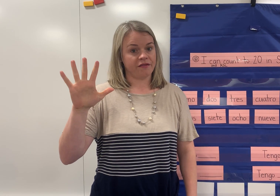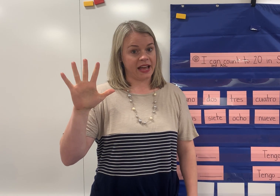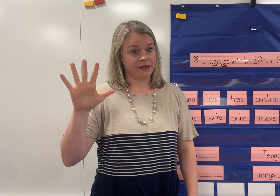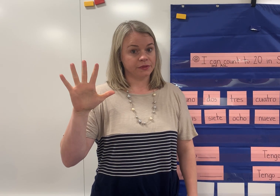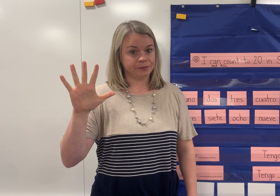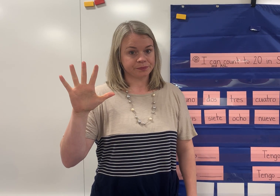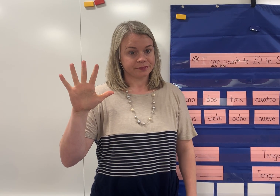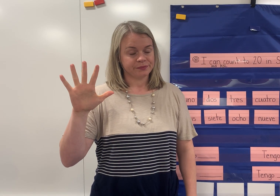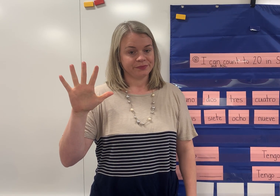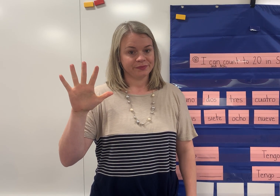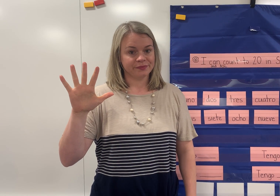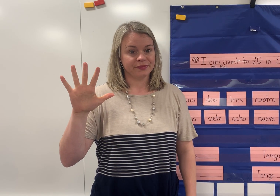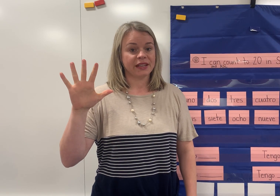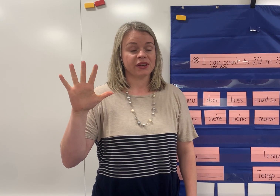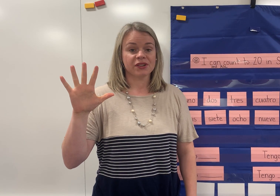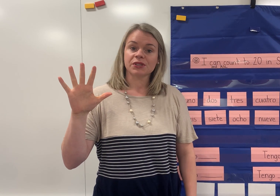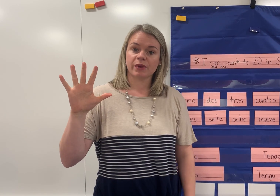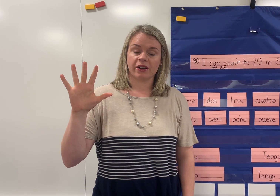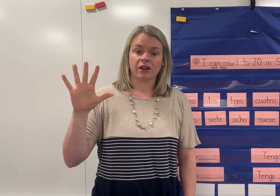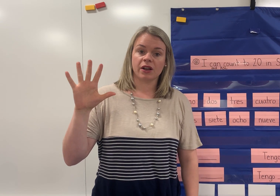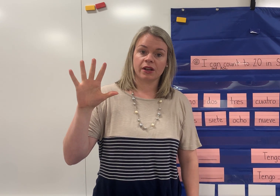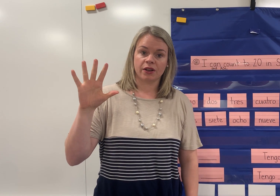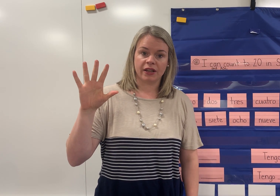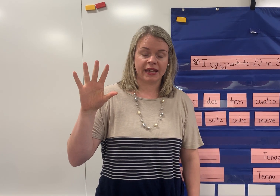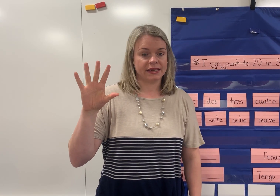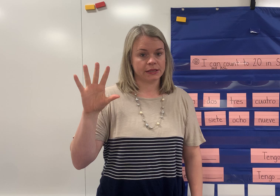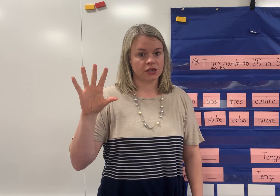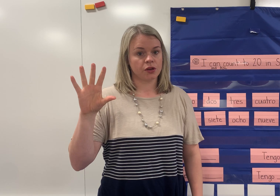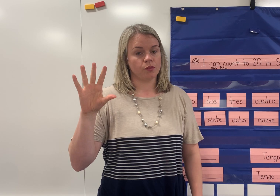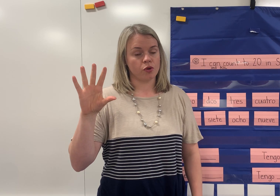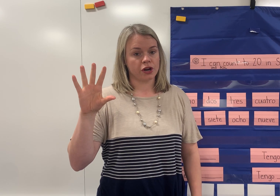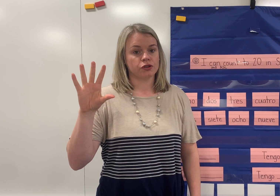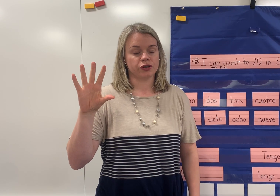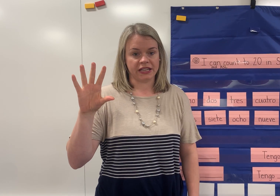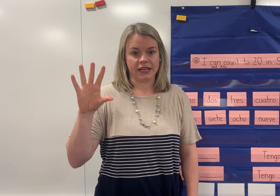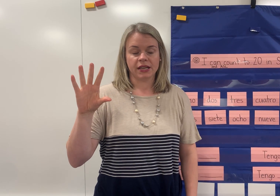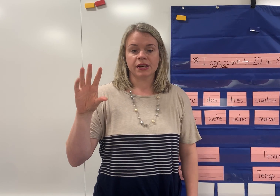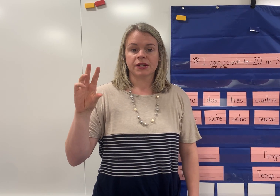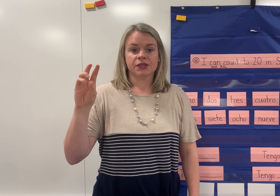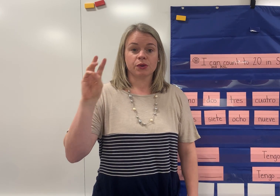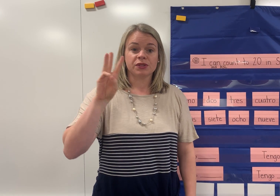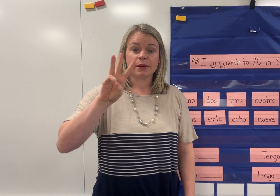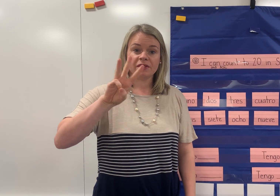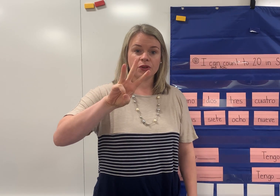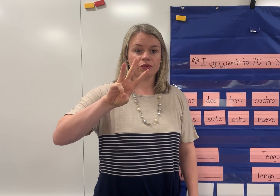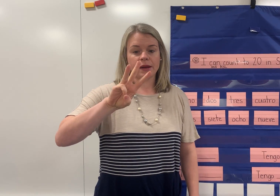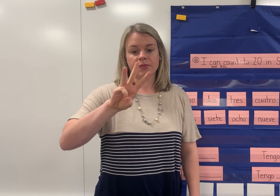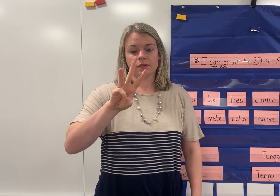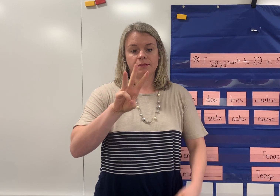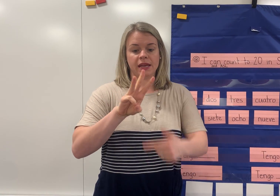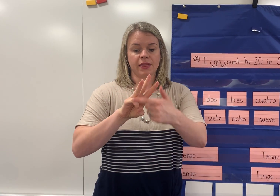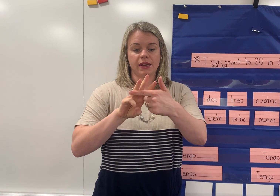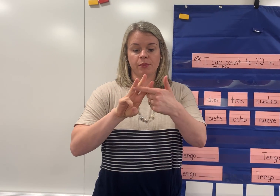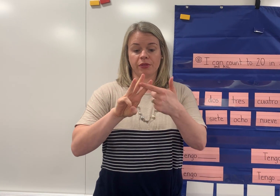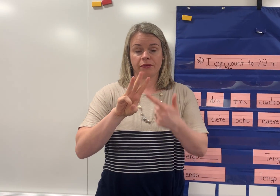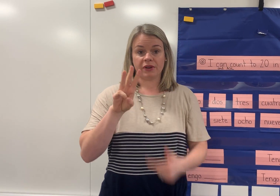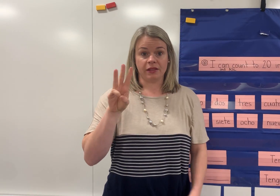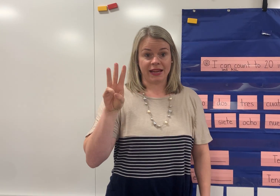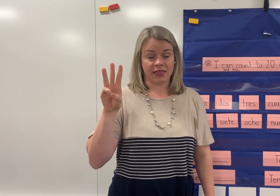5. Now here's where it gets more tricky. So some of you grew up making the number 3 like